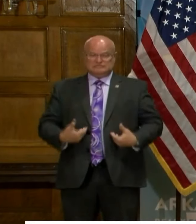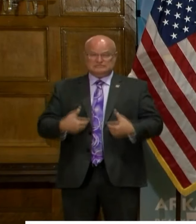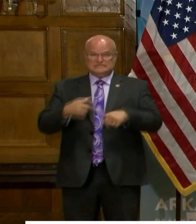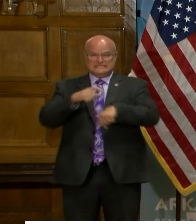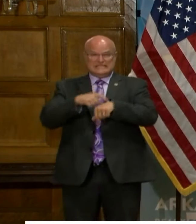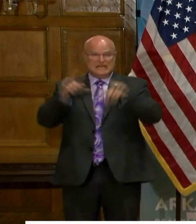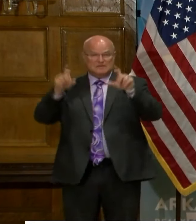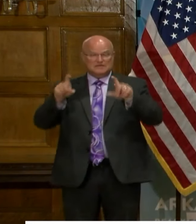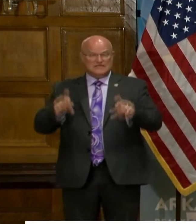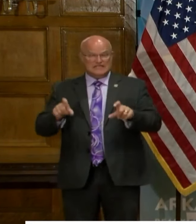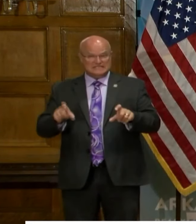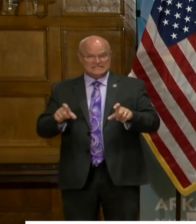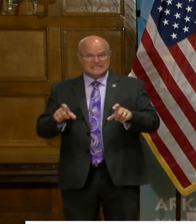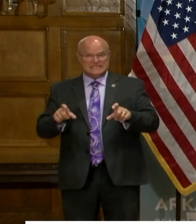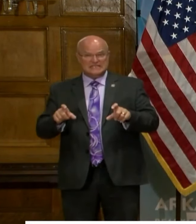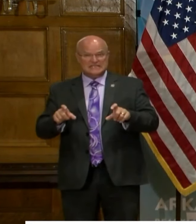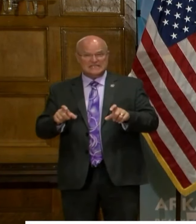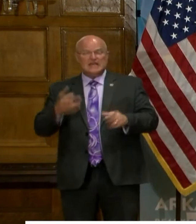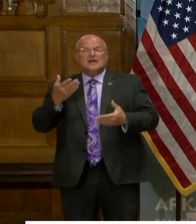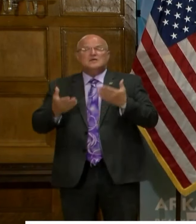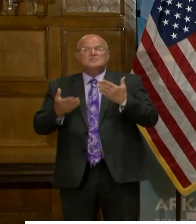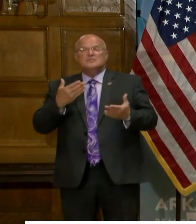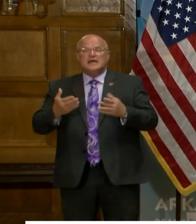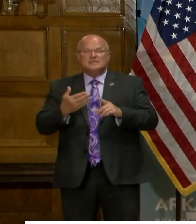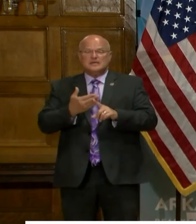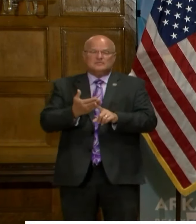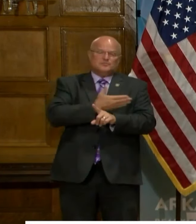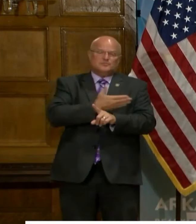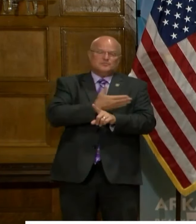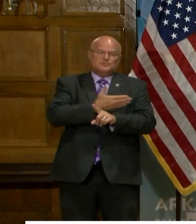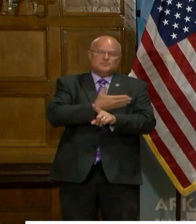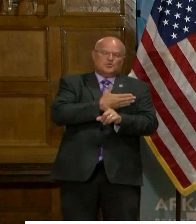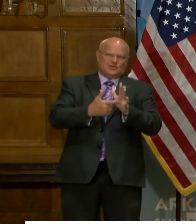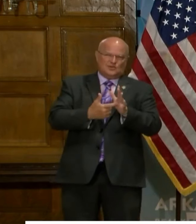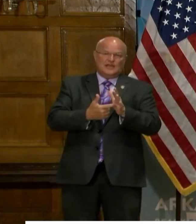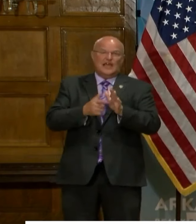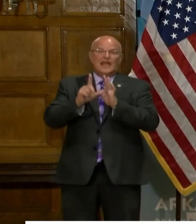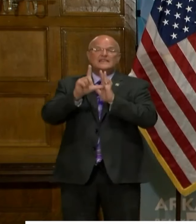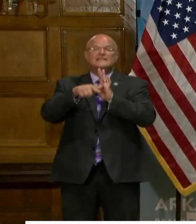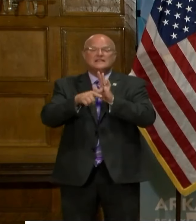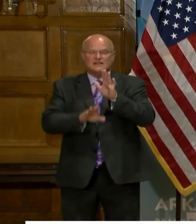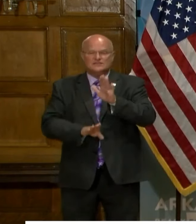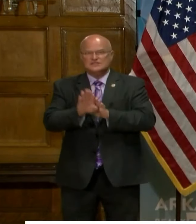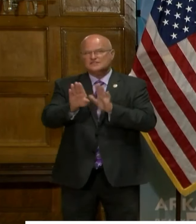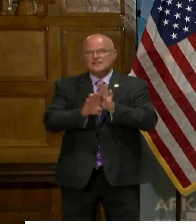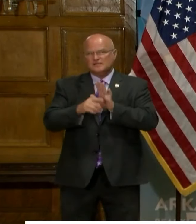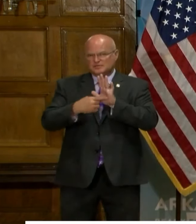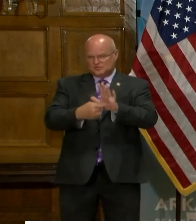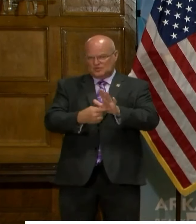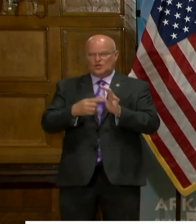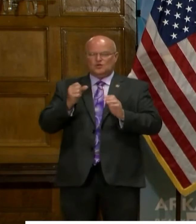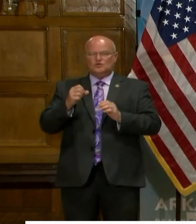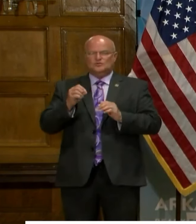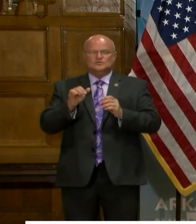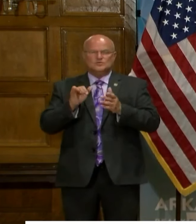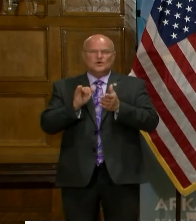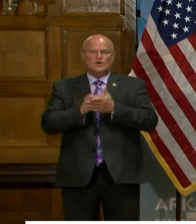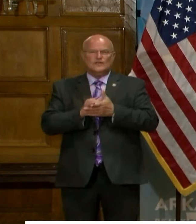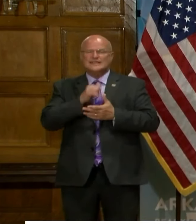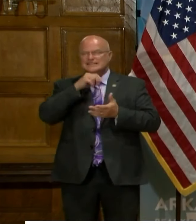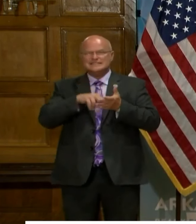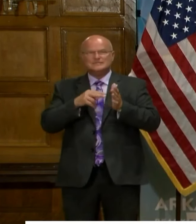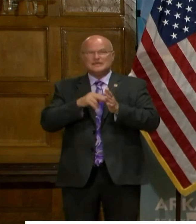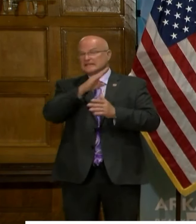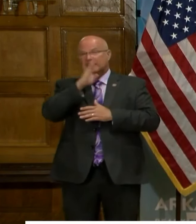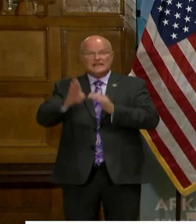time of testing, they may be pre-symptomatic. They may go on to develop symptoms. So that's, it doesn't